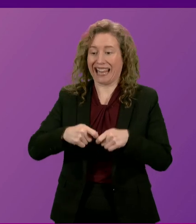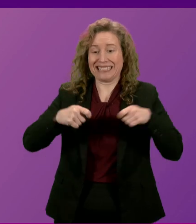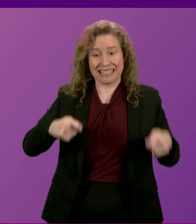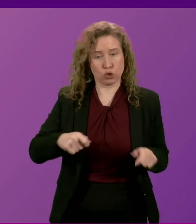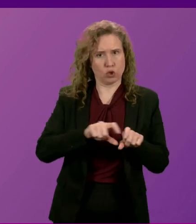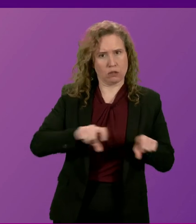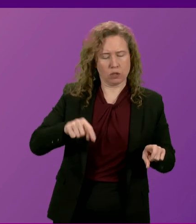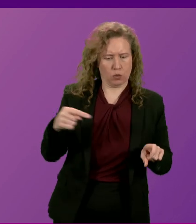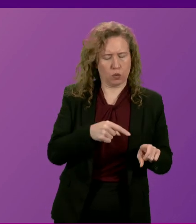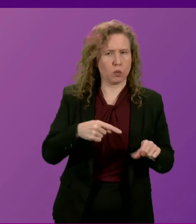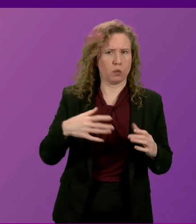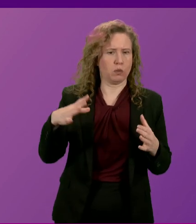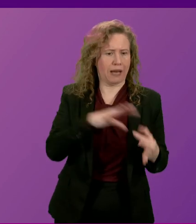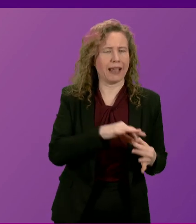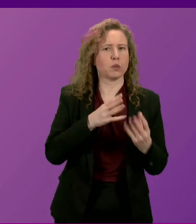First Minister.